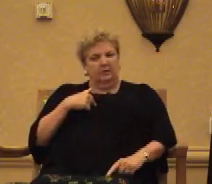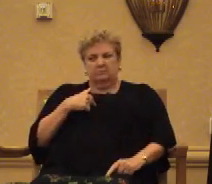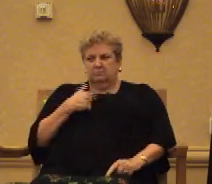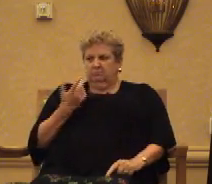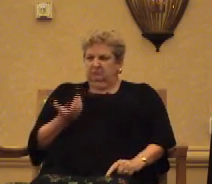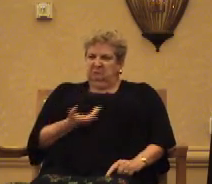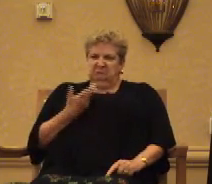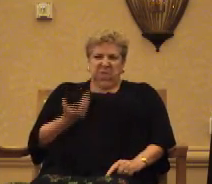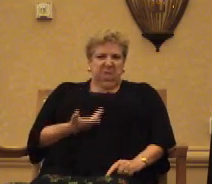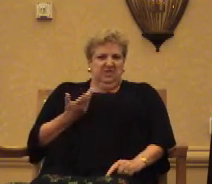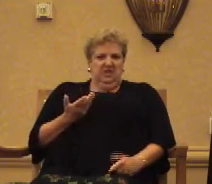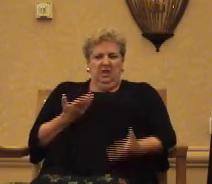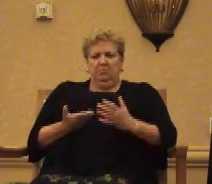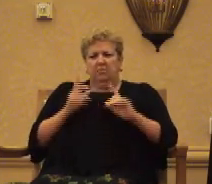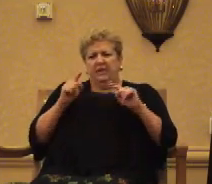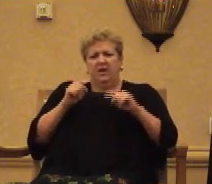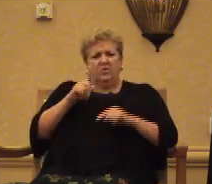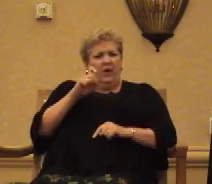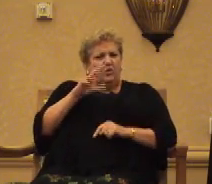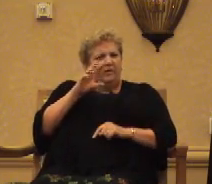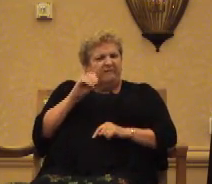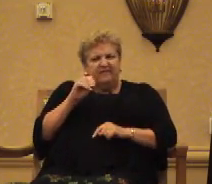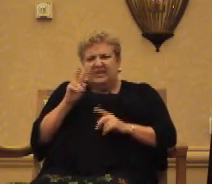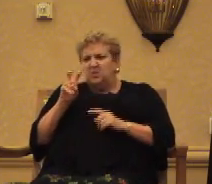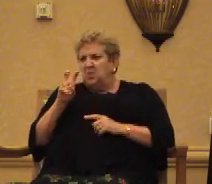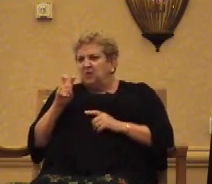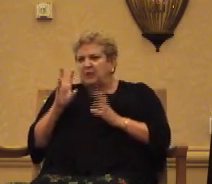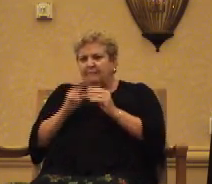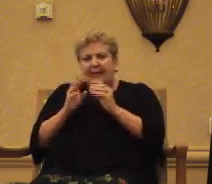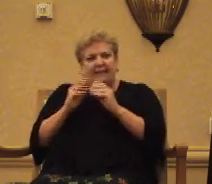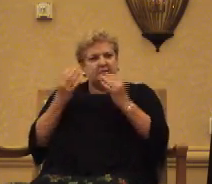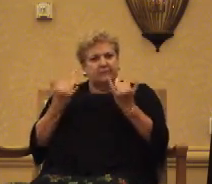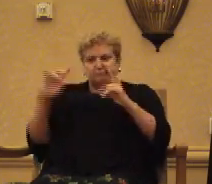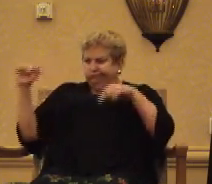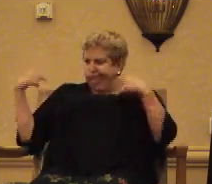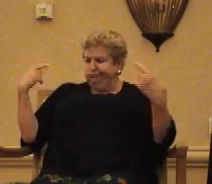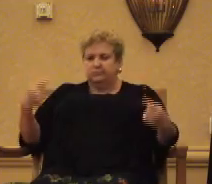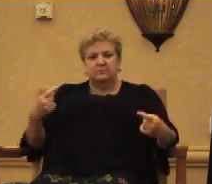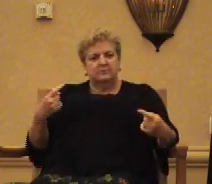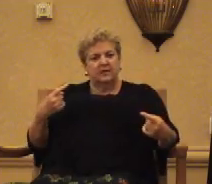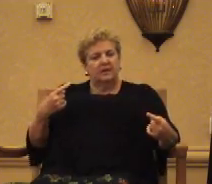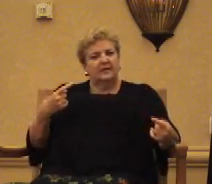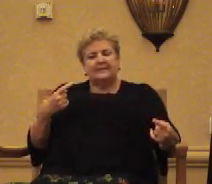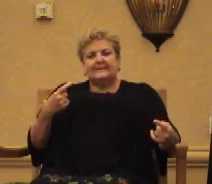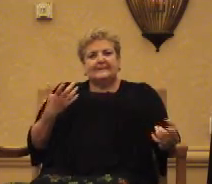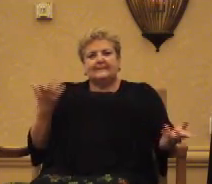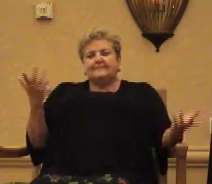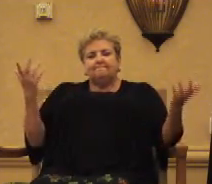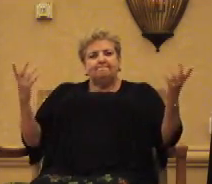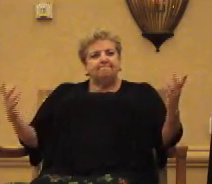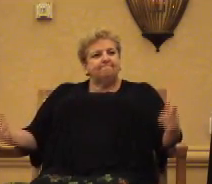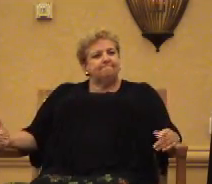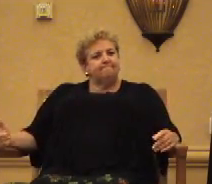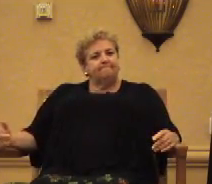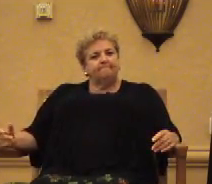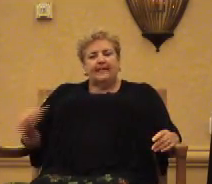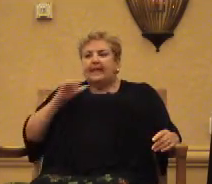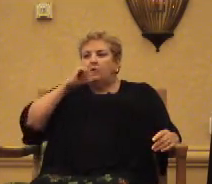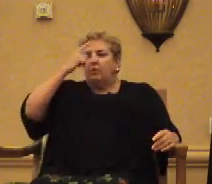I've probably been to 150, 200 meetings by this time. And I don't think Alcoholics Anonymous would work for me. But